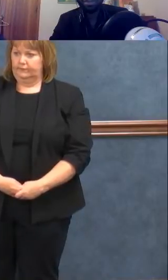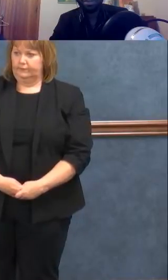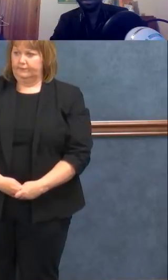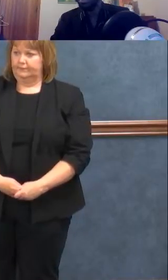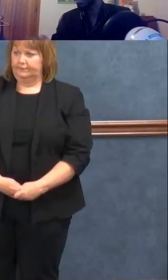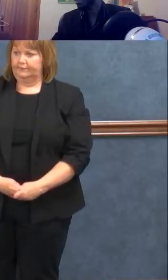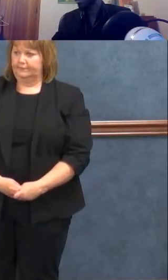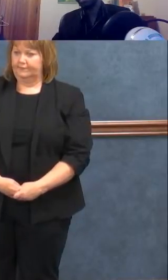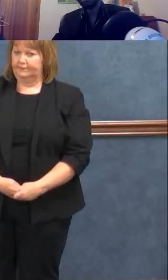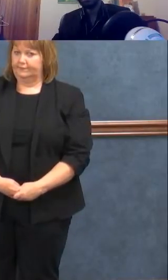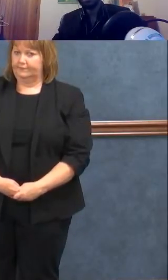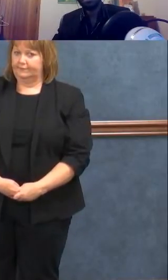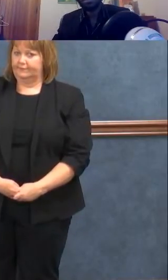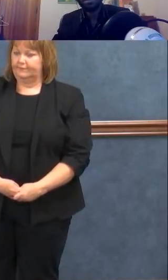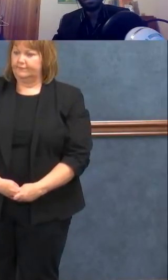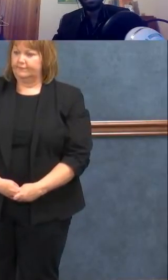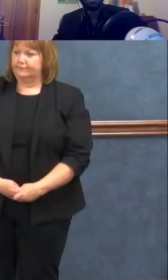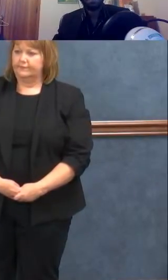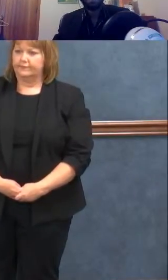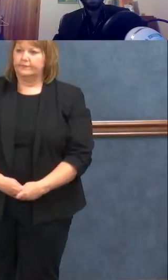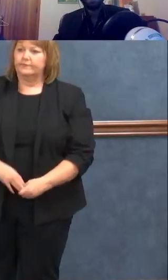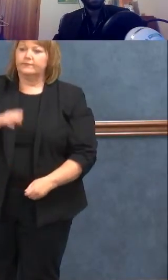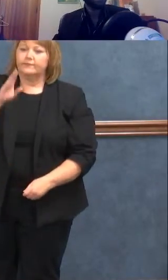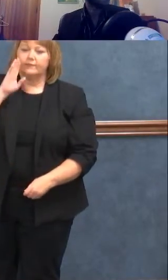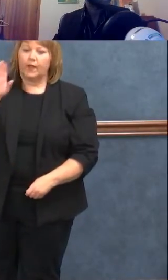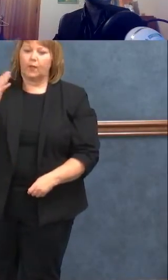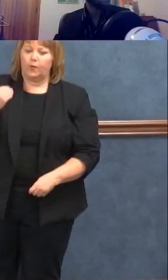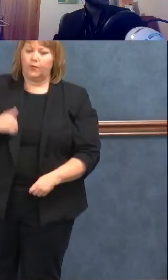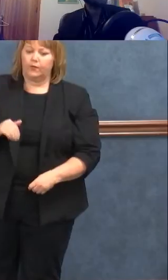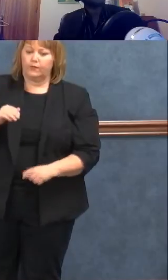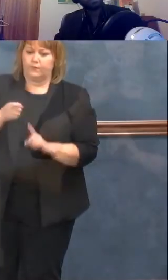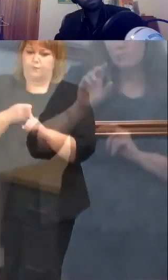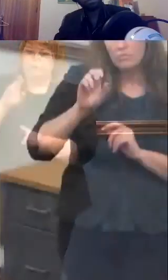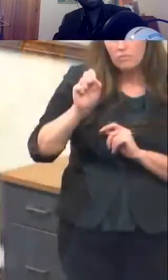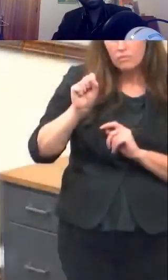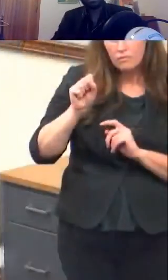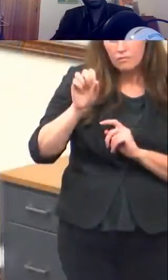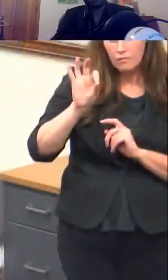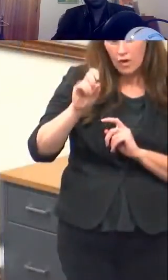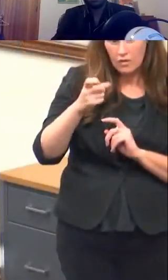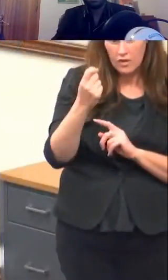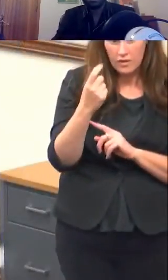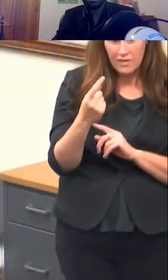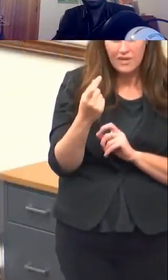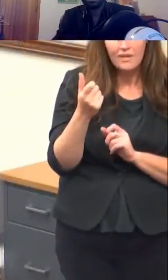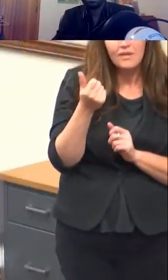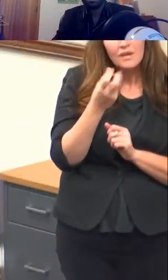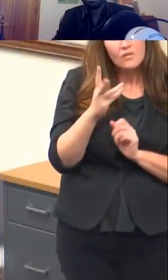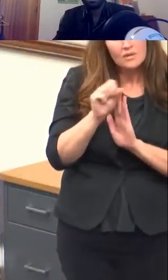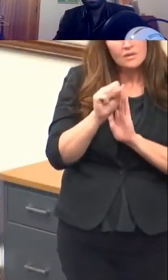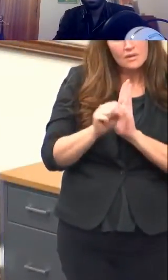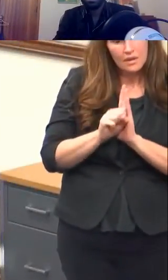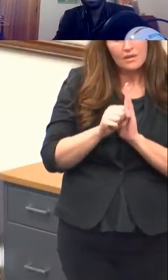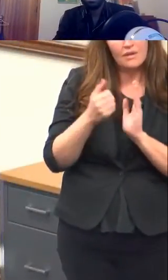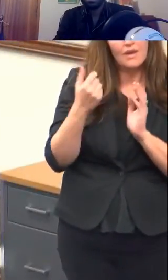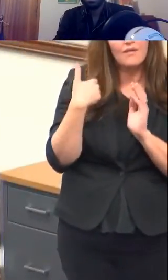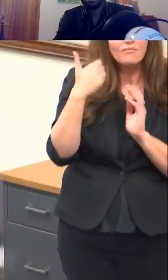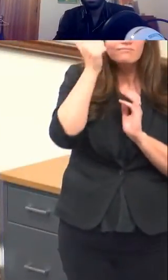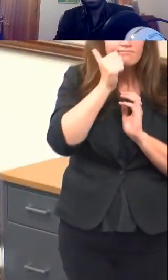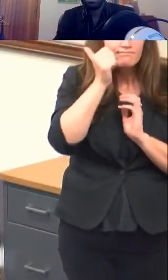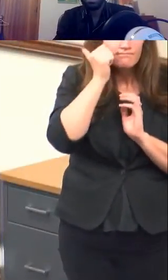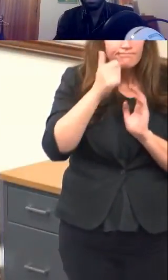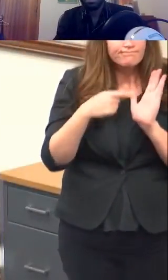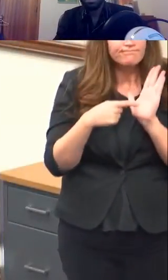Okay. Hi, Governor. This is Miles Bergen from News 4 and Fox 11. Several states hold daily or weekly press briefings, but the